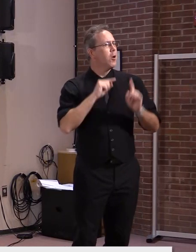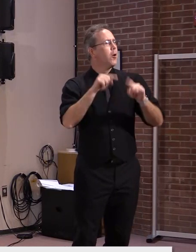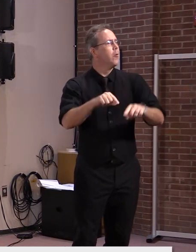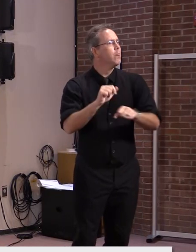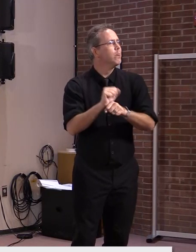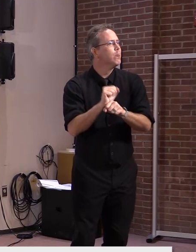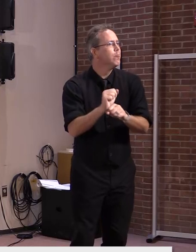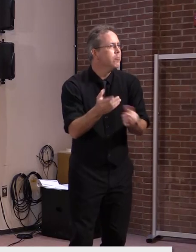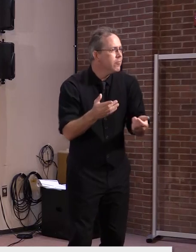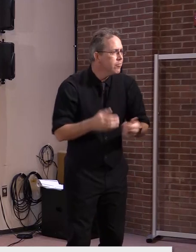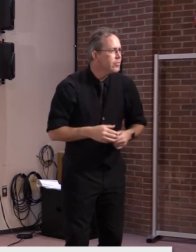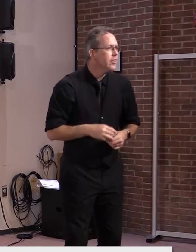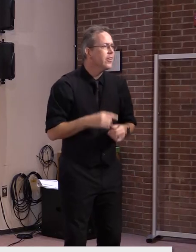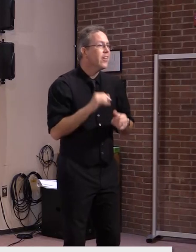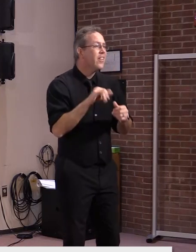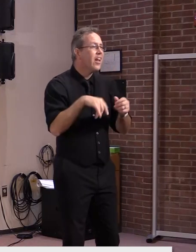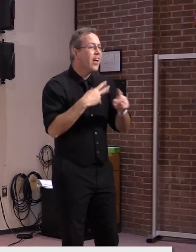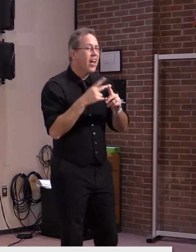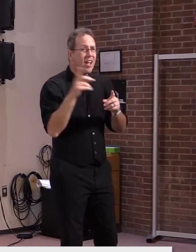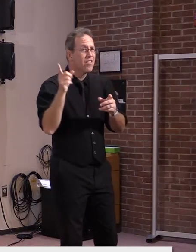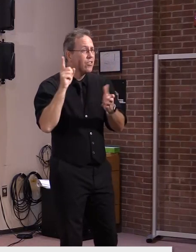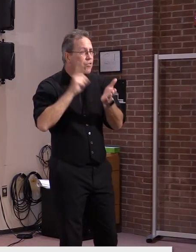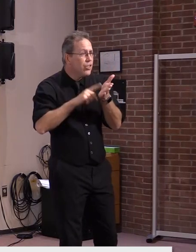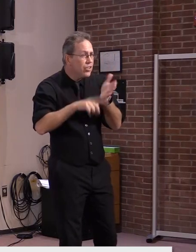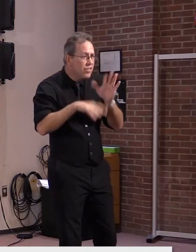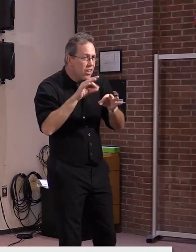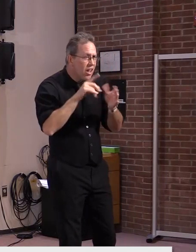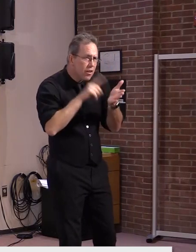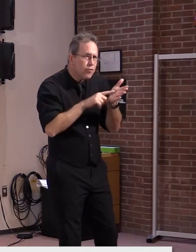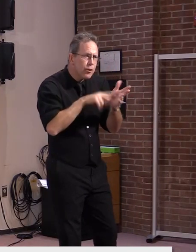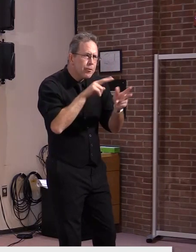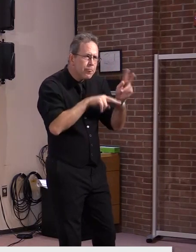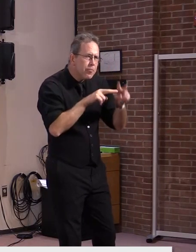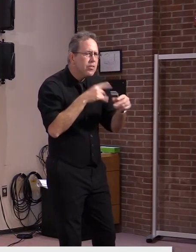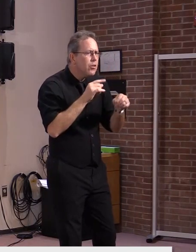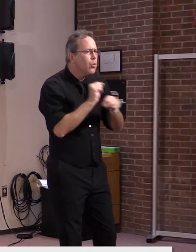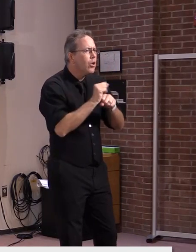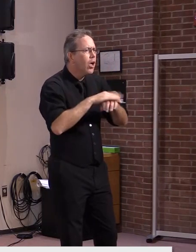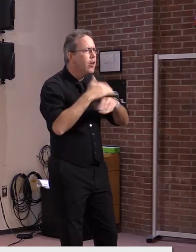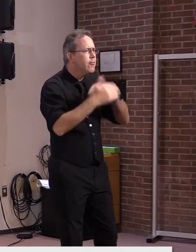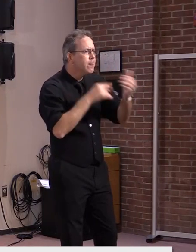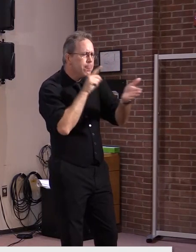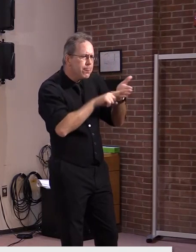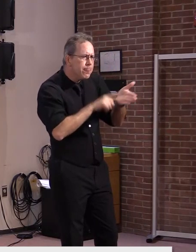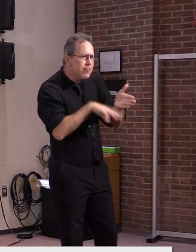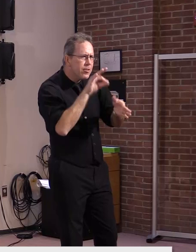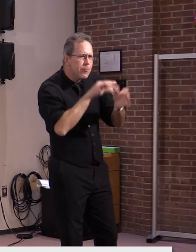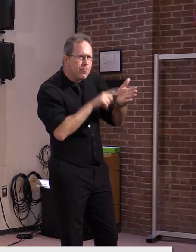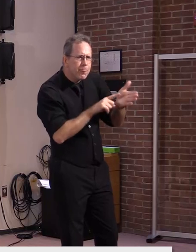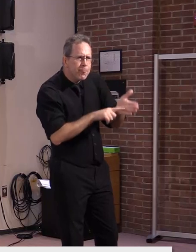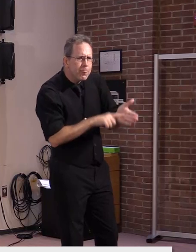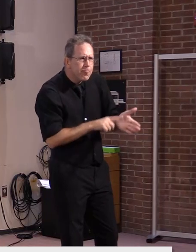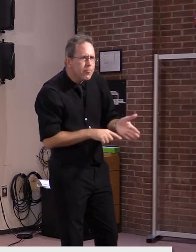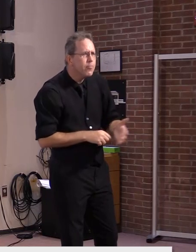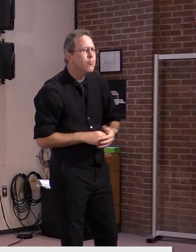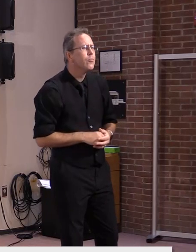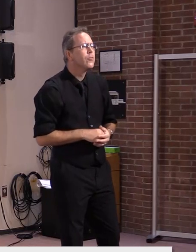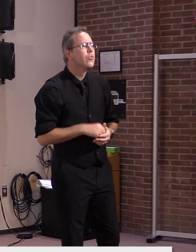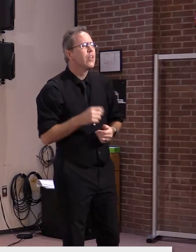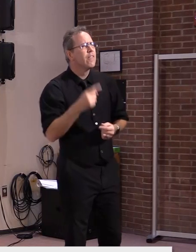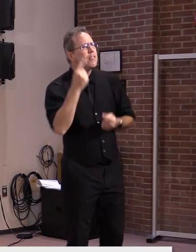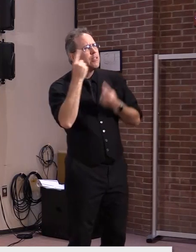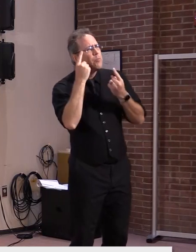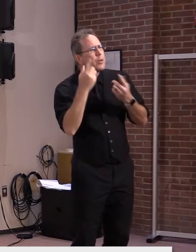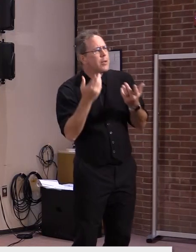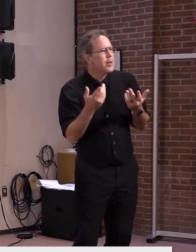it's underway. The investigation is underway, and you know, I think if you look at it from a high level,